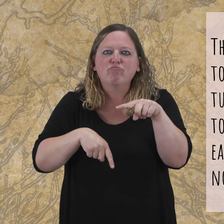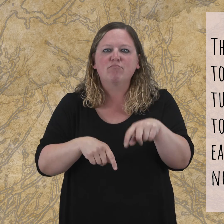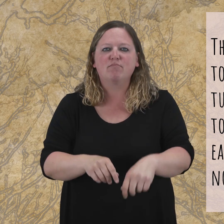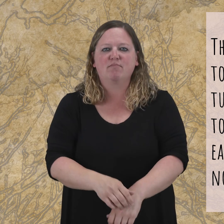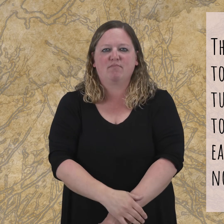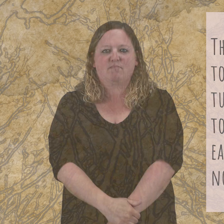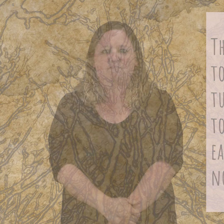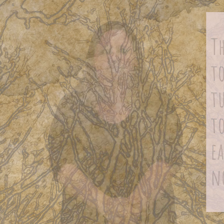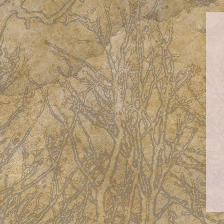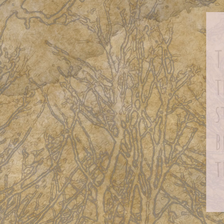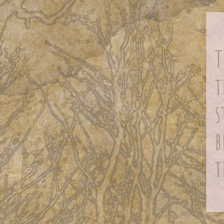so.